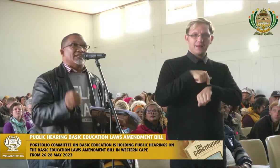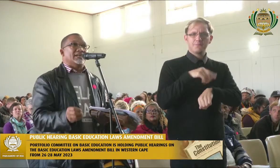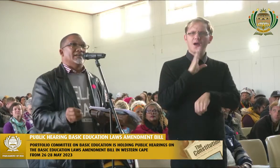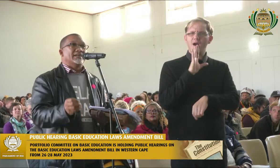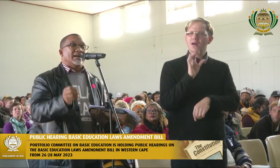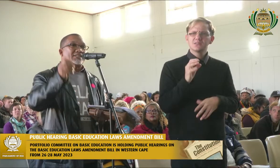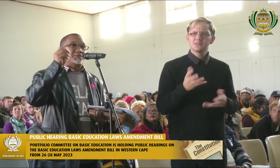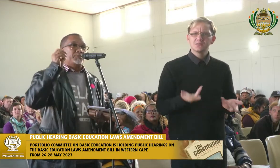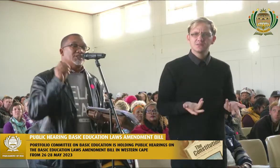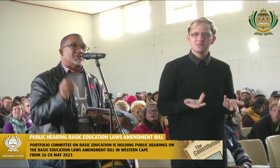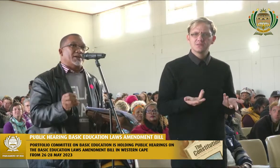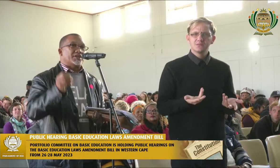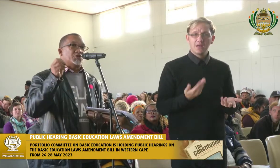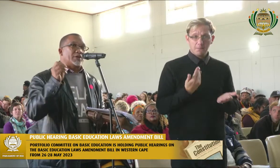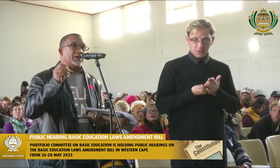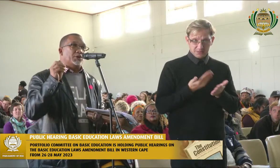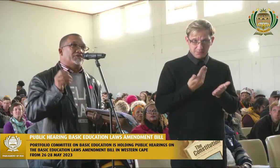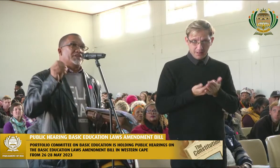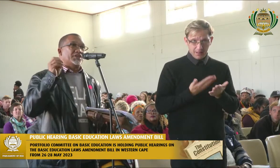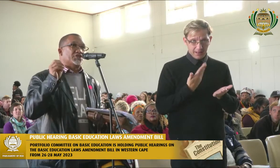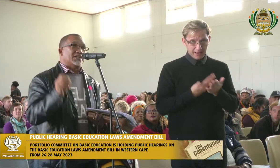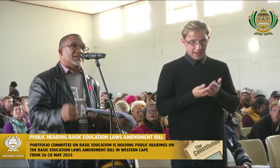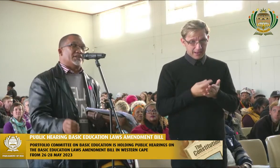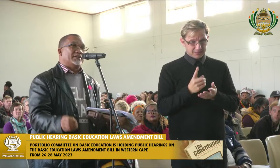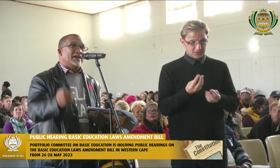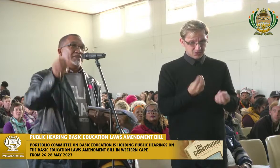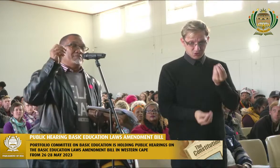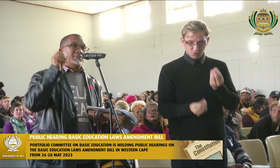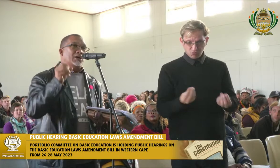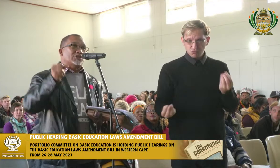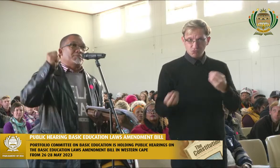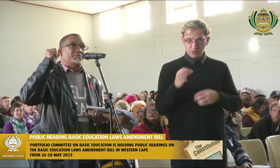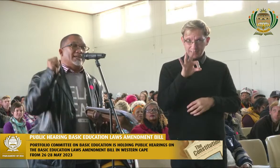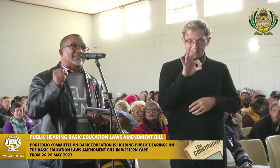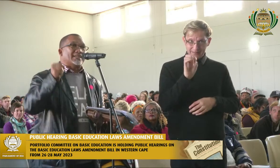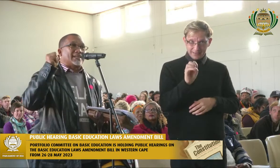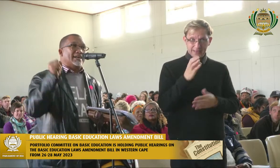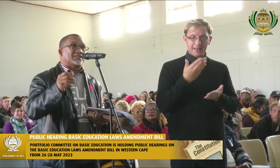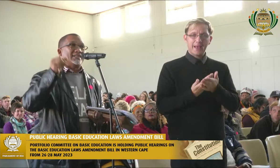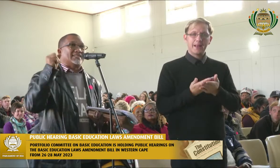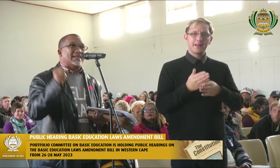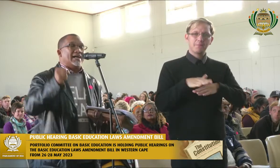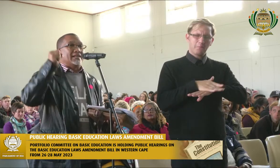asked him, sir, is it possible that you can offer these children the most